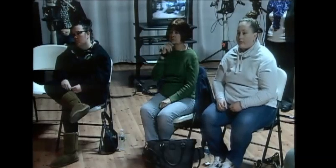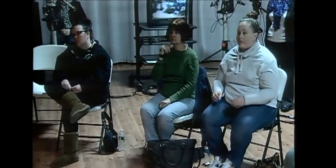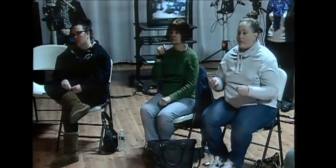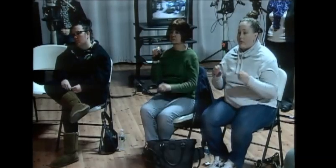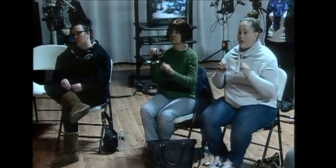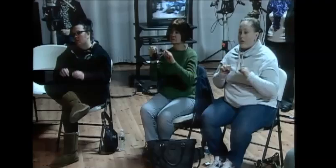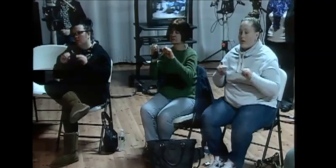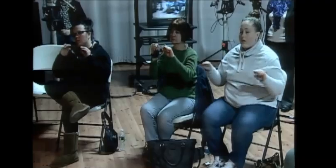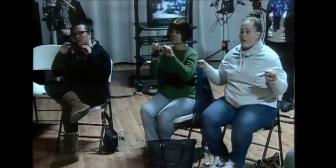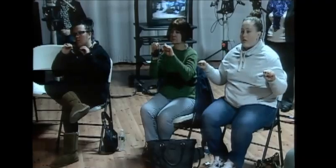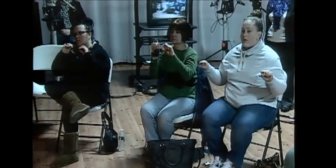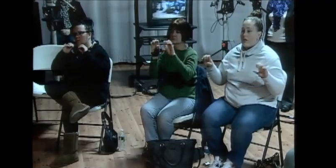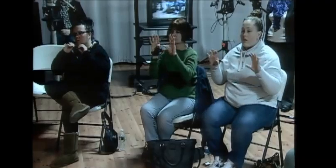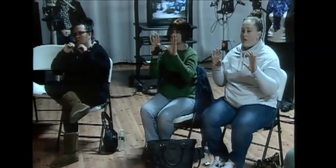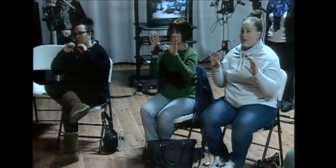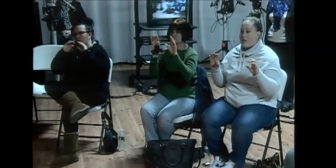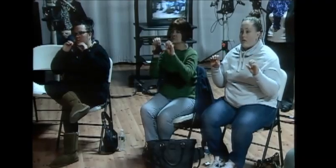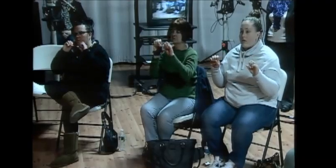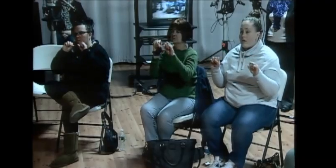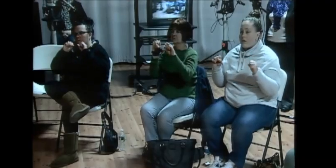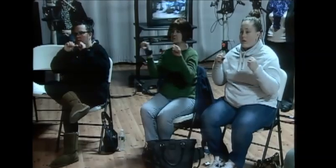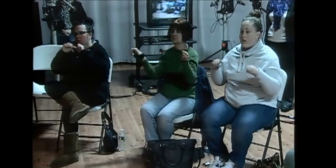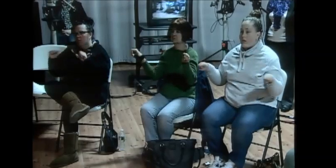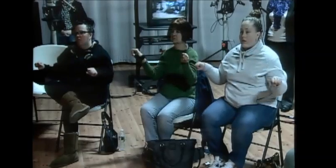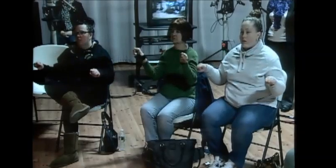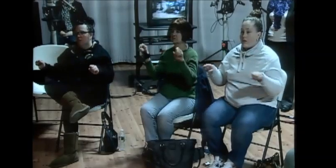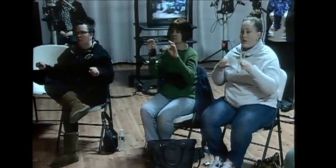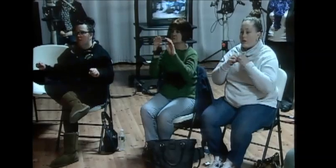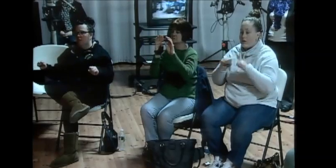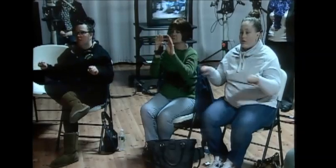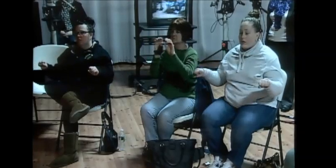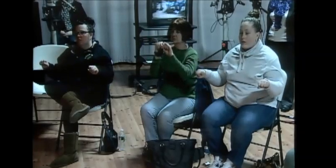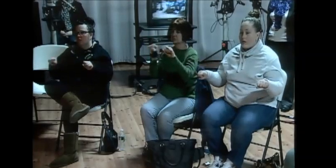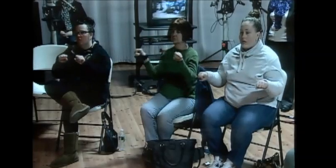No. It's your zeros. Nothing. Zippo.